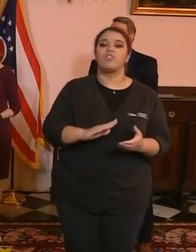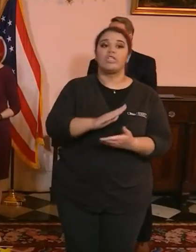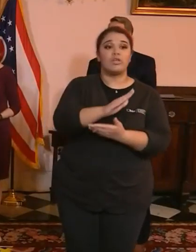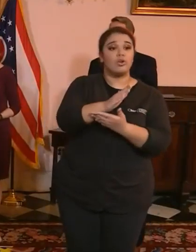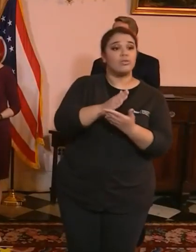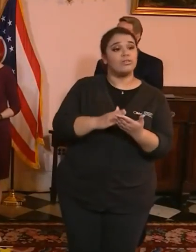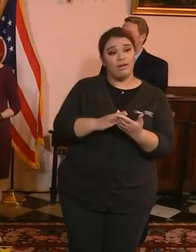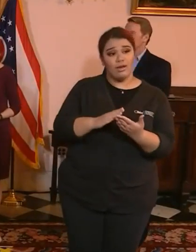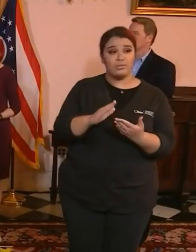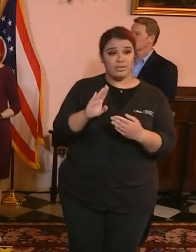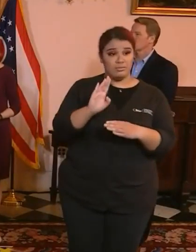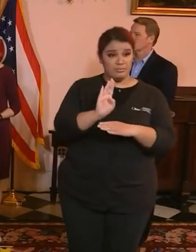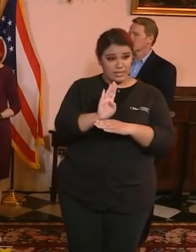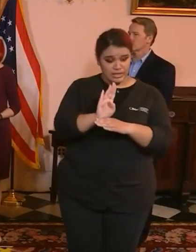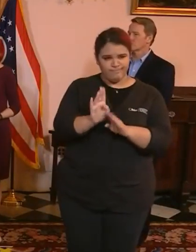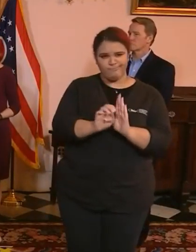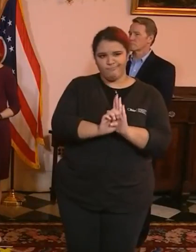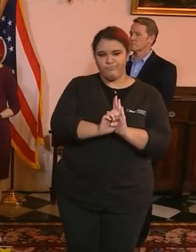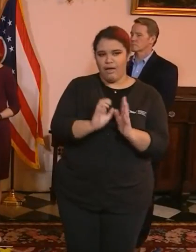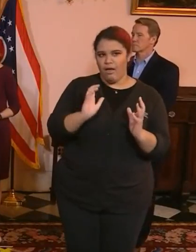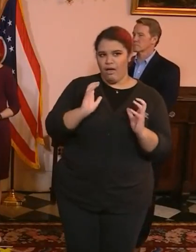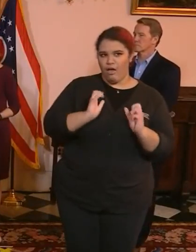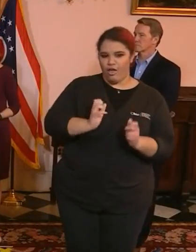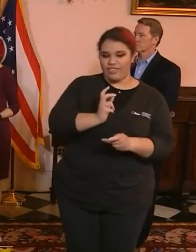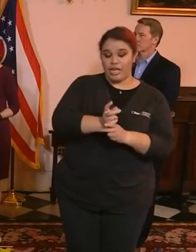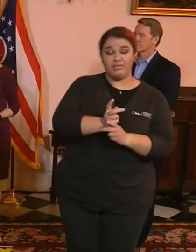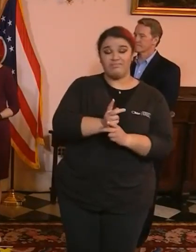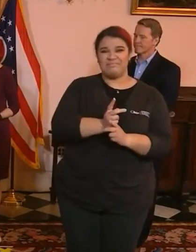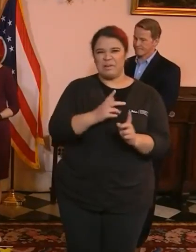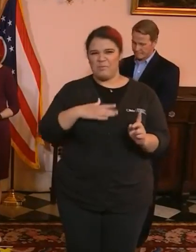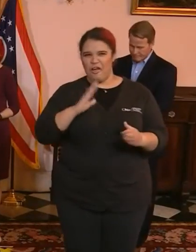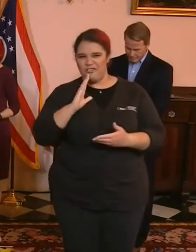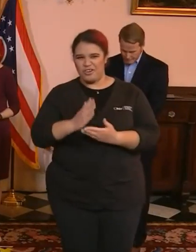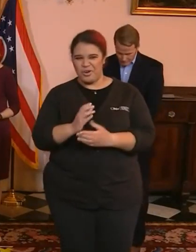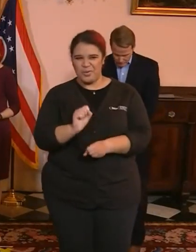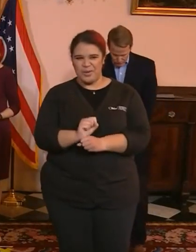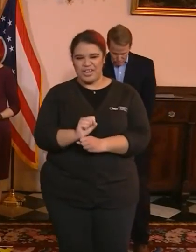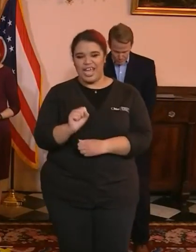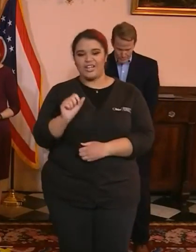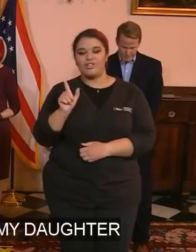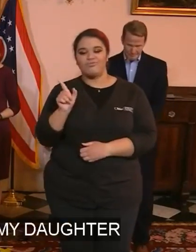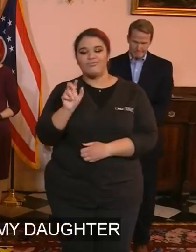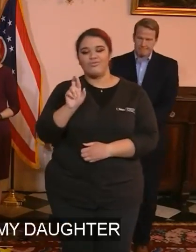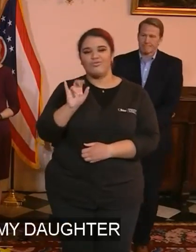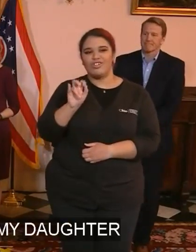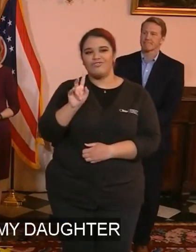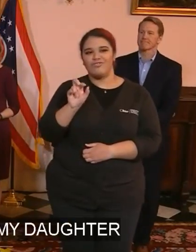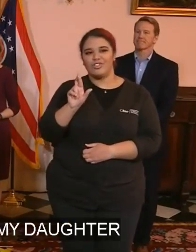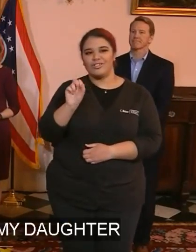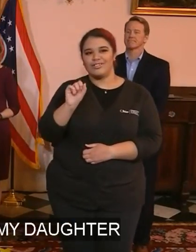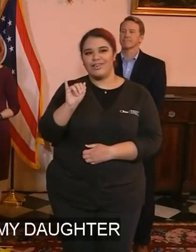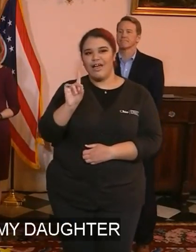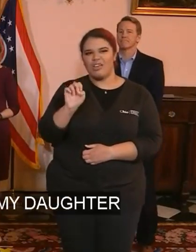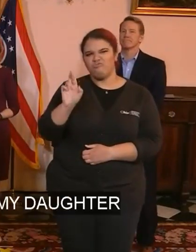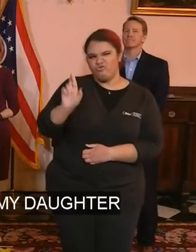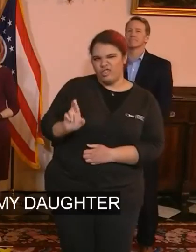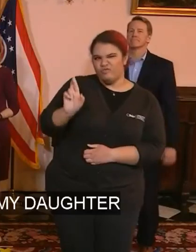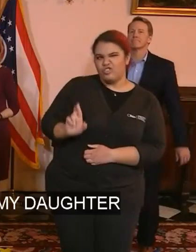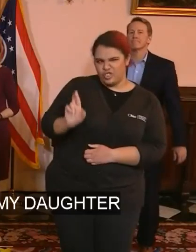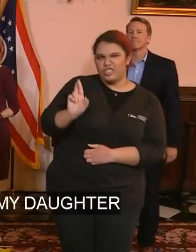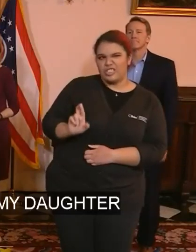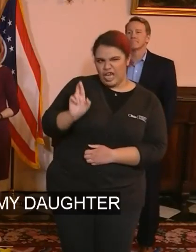healthcare workers. My daughter works at Riverside Hospital here as a tech, like a nurse